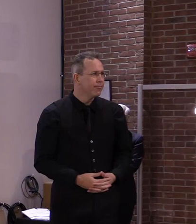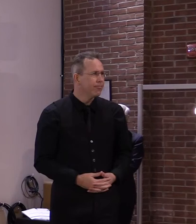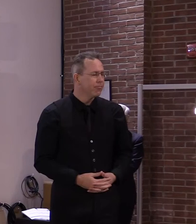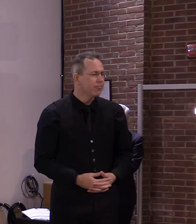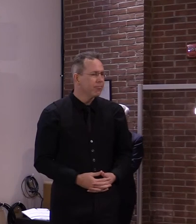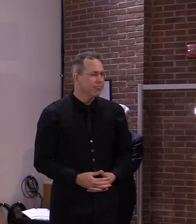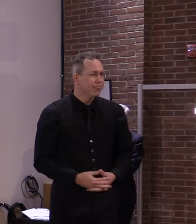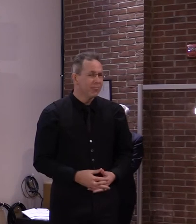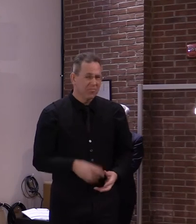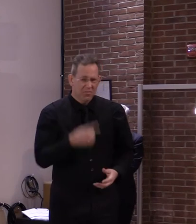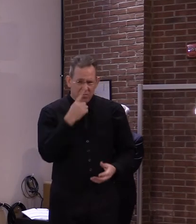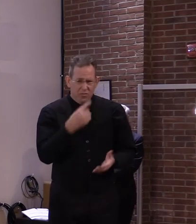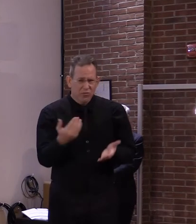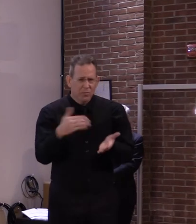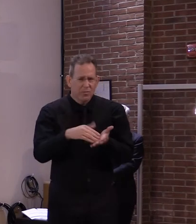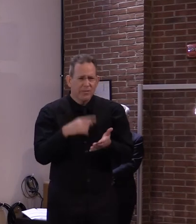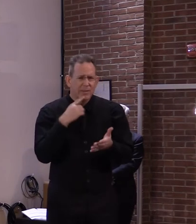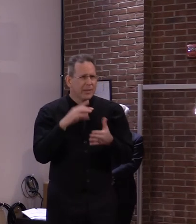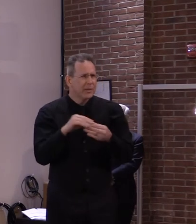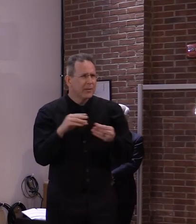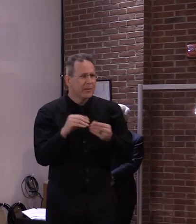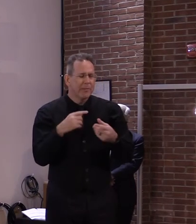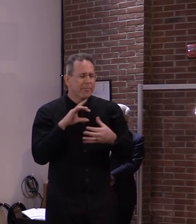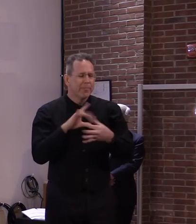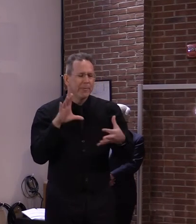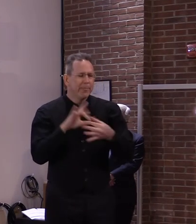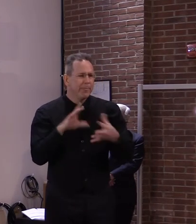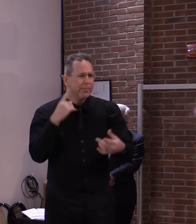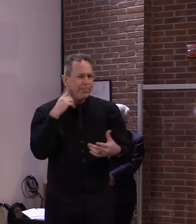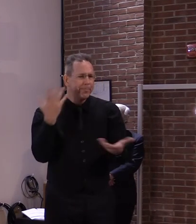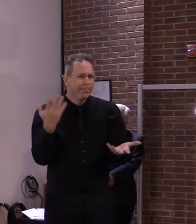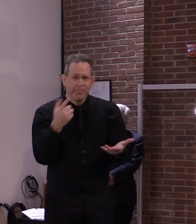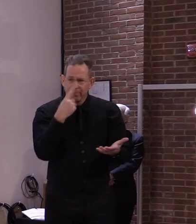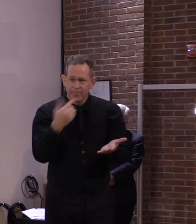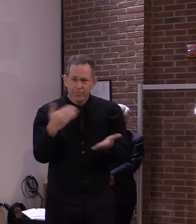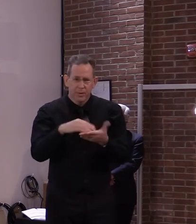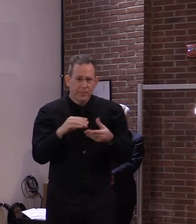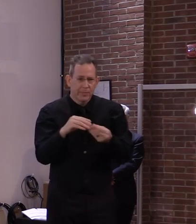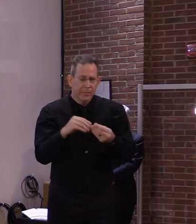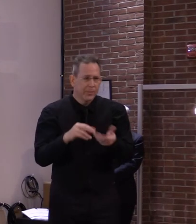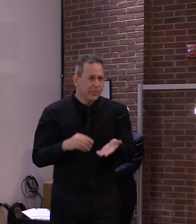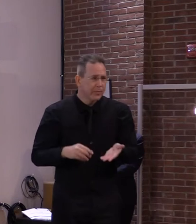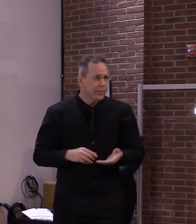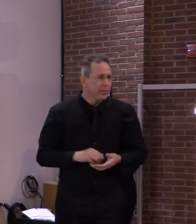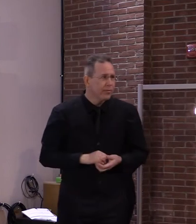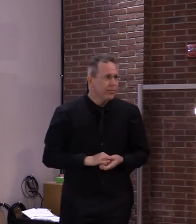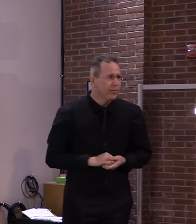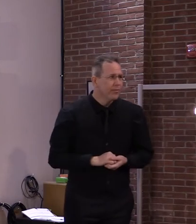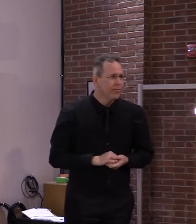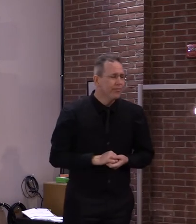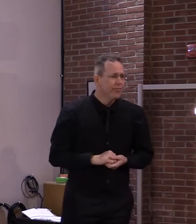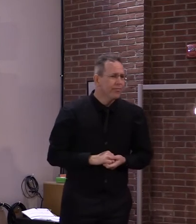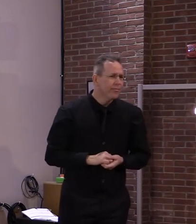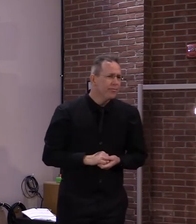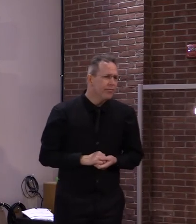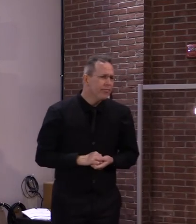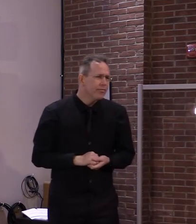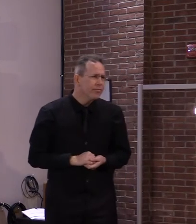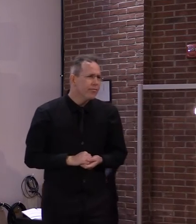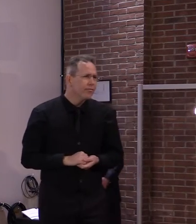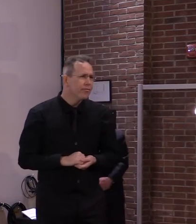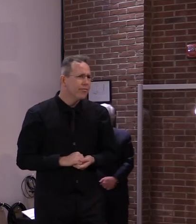i'm not sure anybody in the room heard every word you said could you repeat it because you were oh i'm sorry you were fading in and out